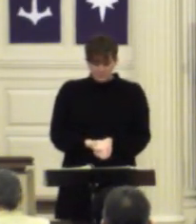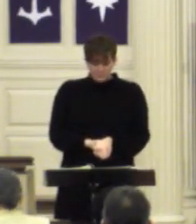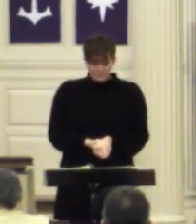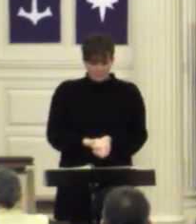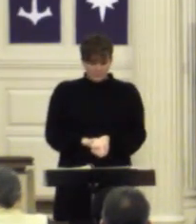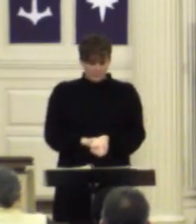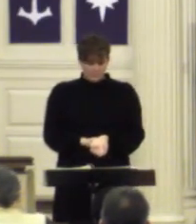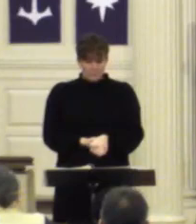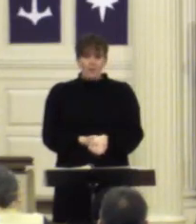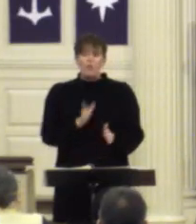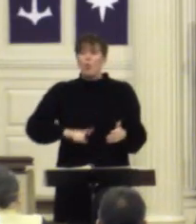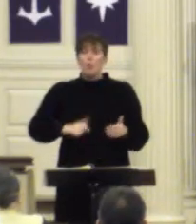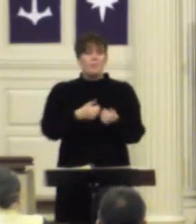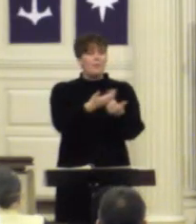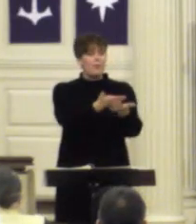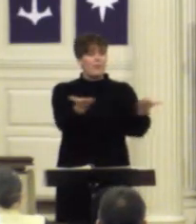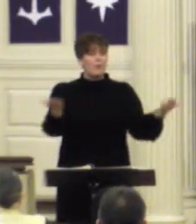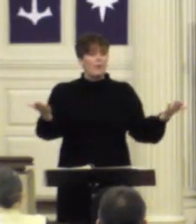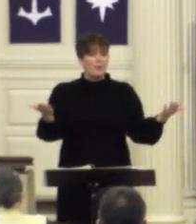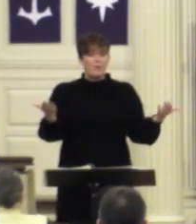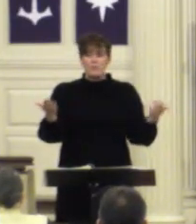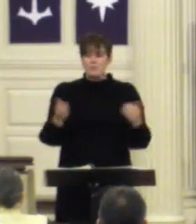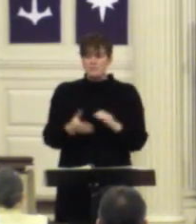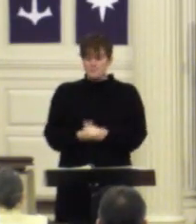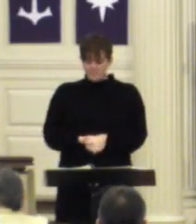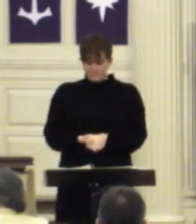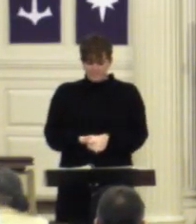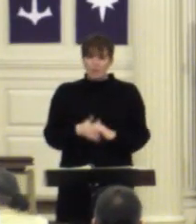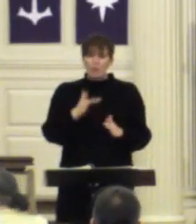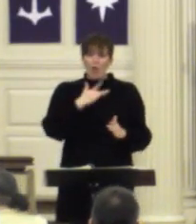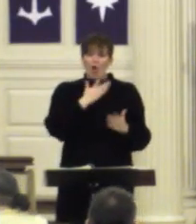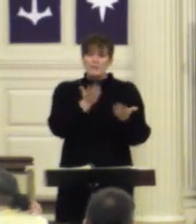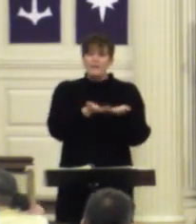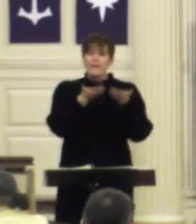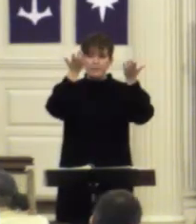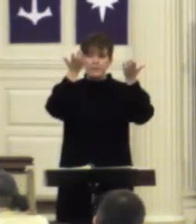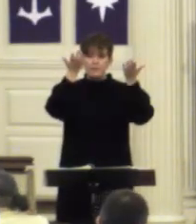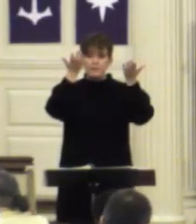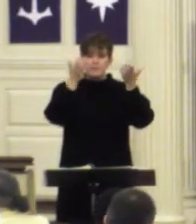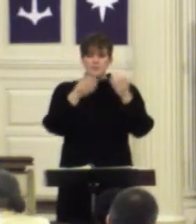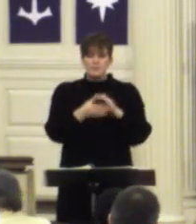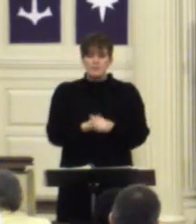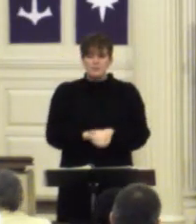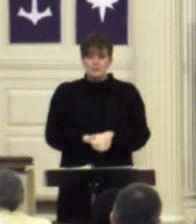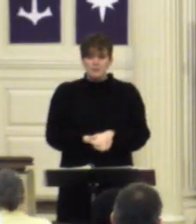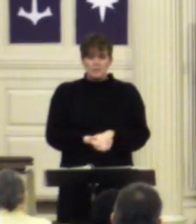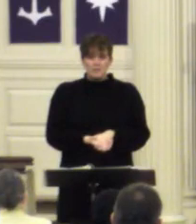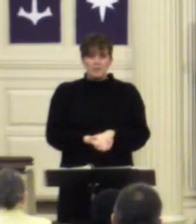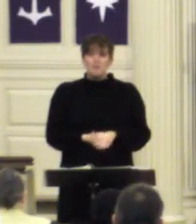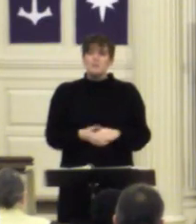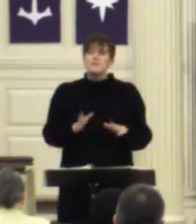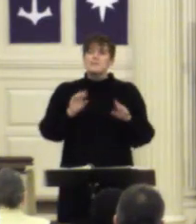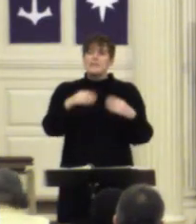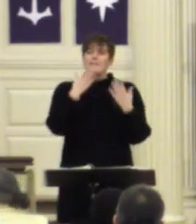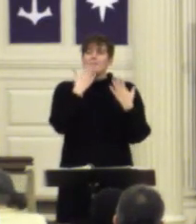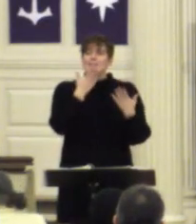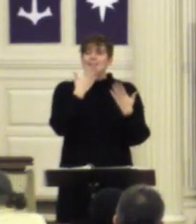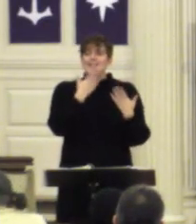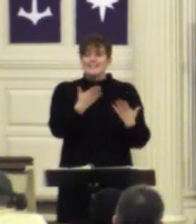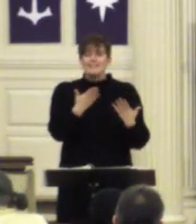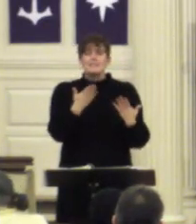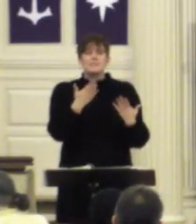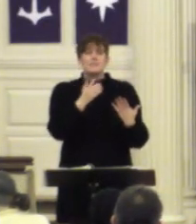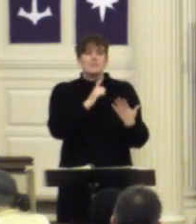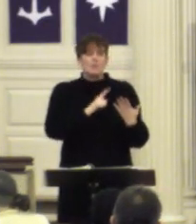Amen. The Lord be with you. And with your spirit. Lift up your hearts. We lift them up to the Lord. Let us give thanks to the Lord our God.